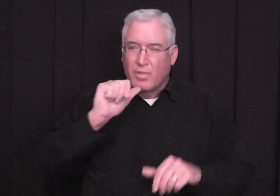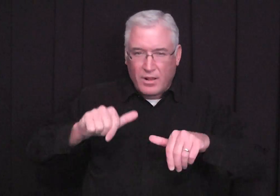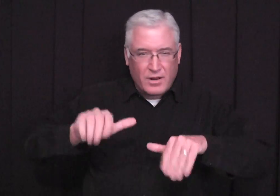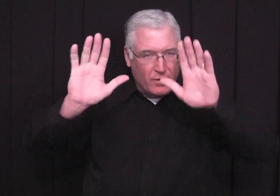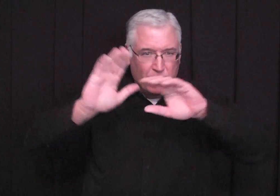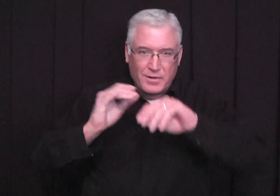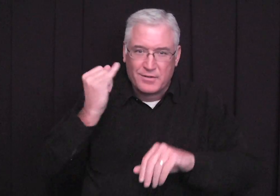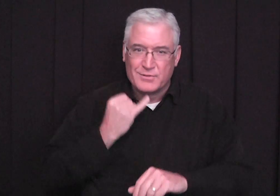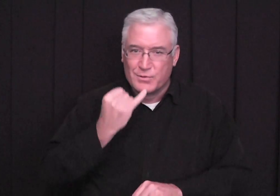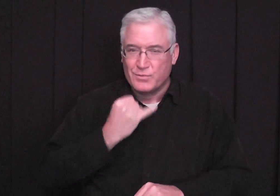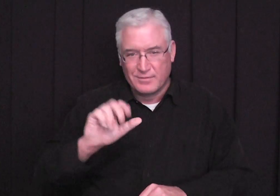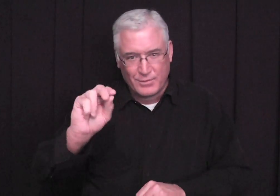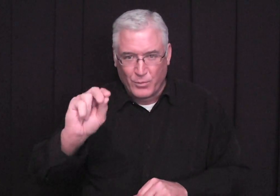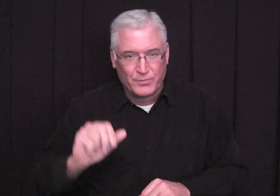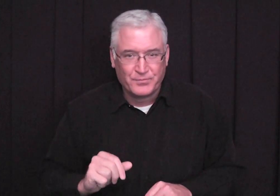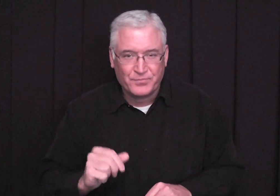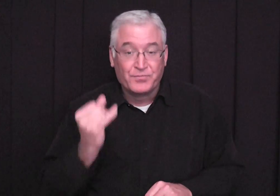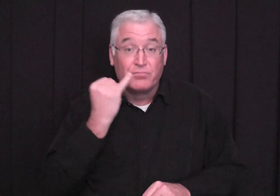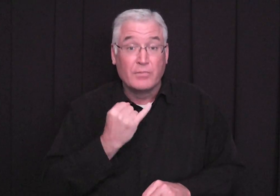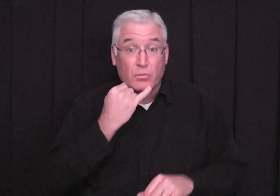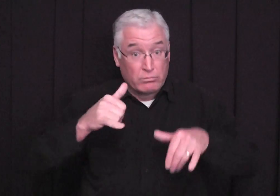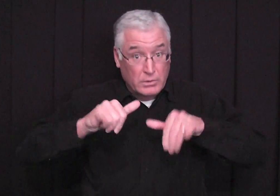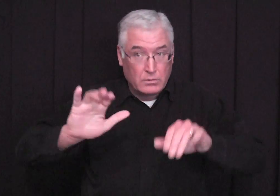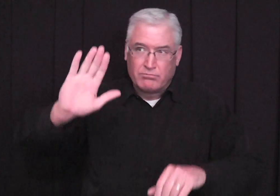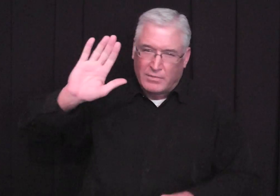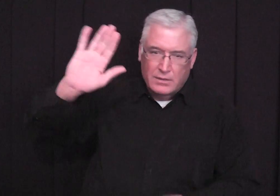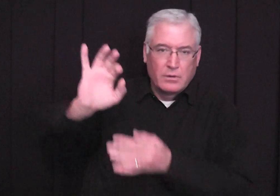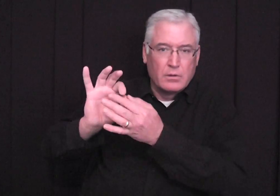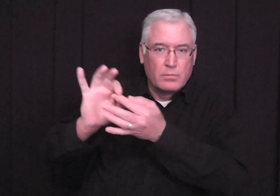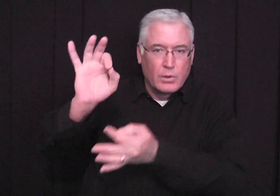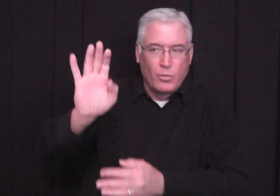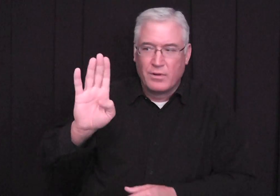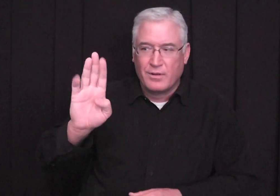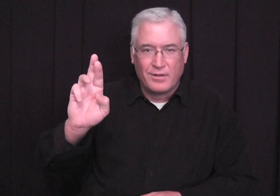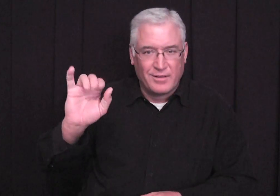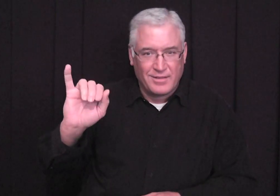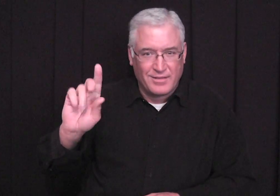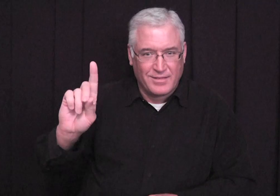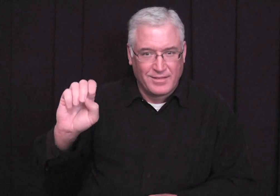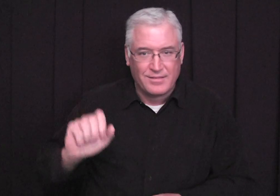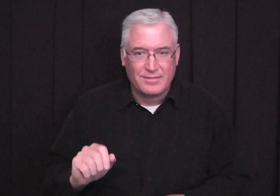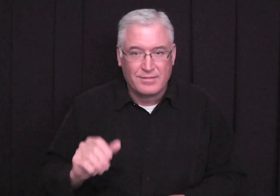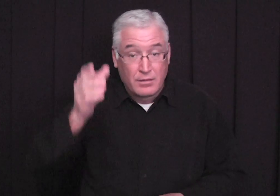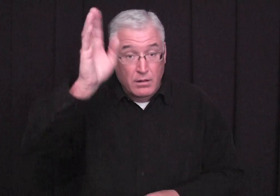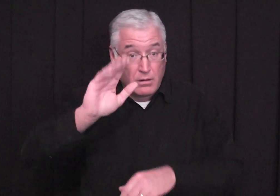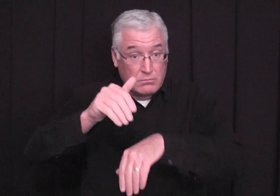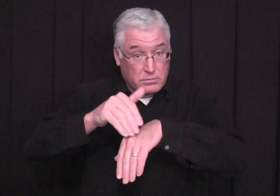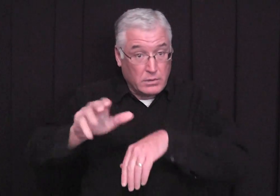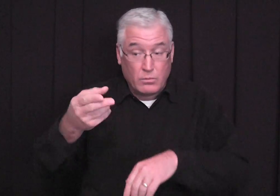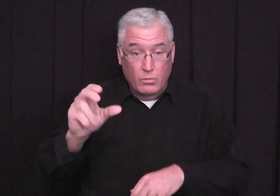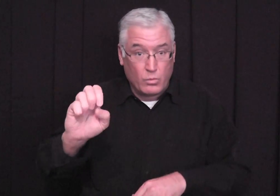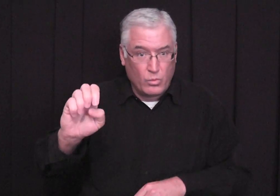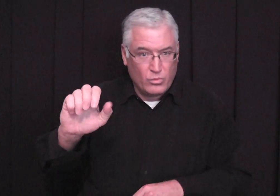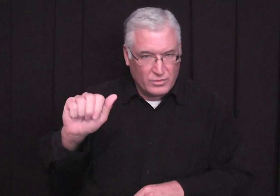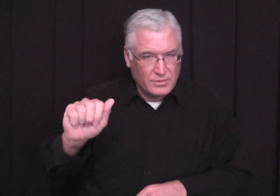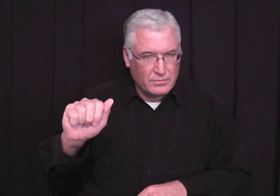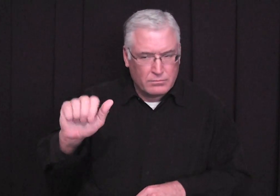No, the Lord did not give up on Israel. The Israelites are God's spiritual